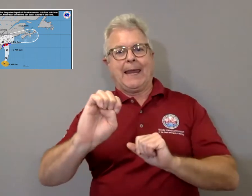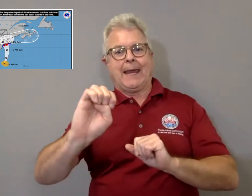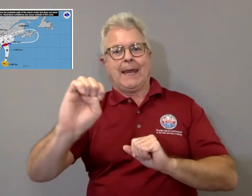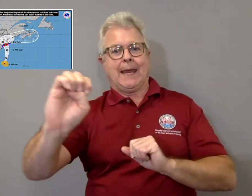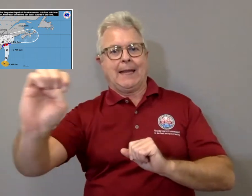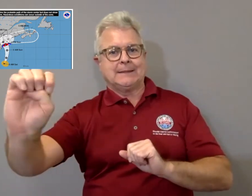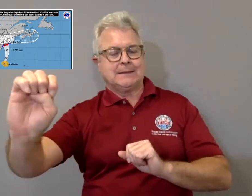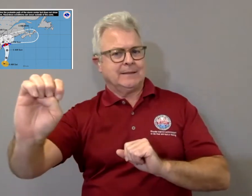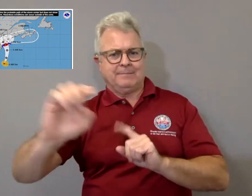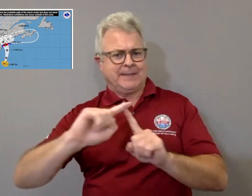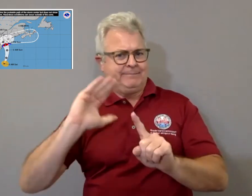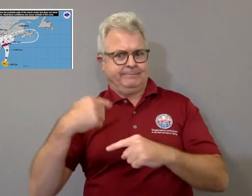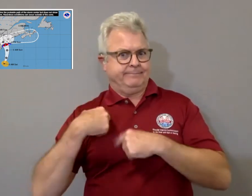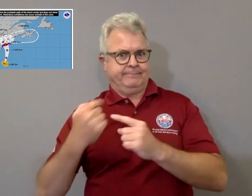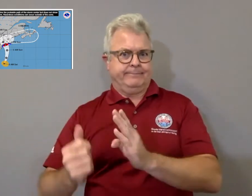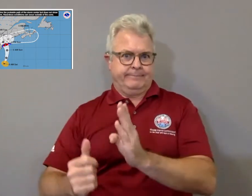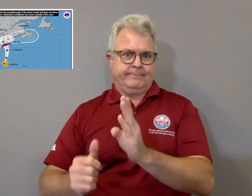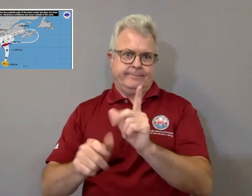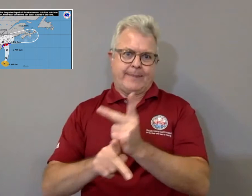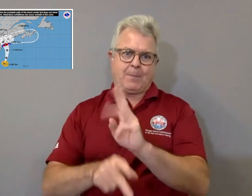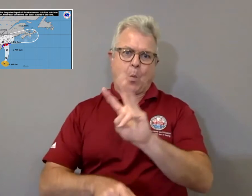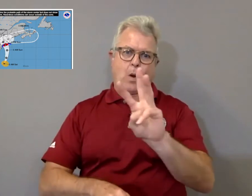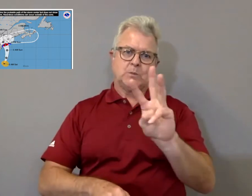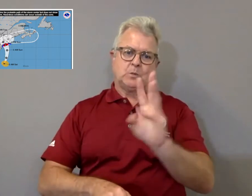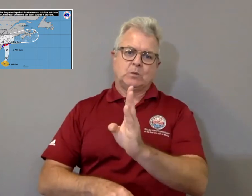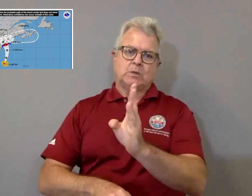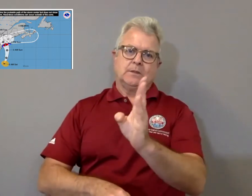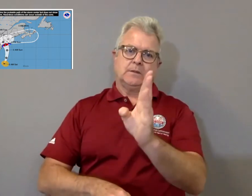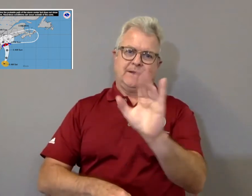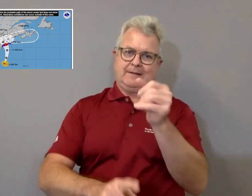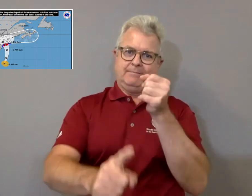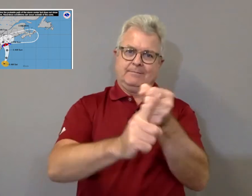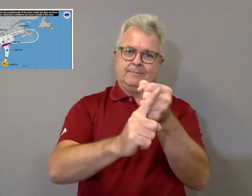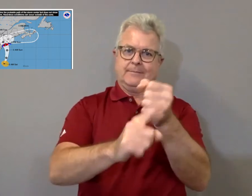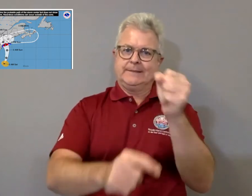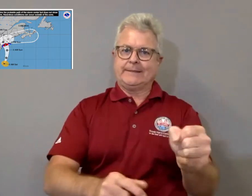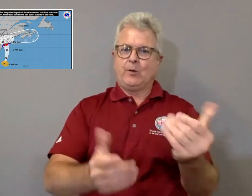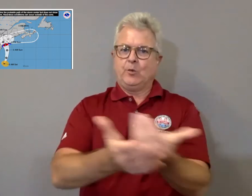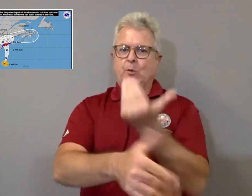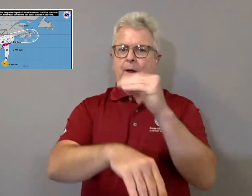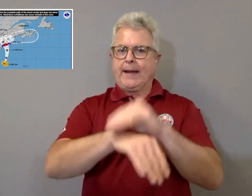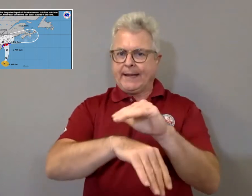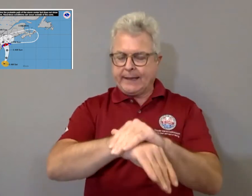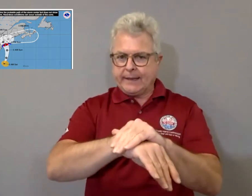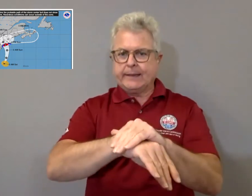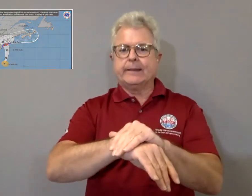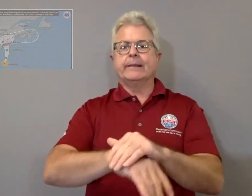storms as it goes east. Most of the time, they tend to veer west.